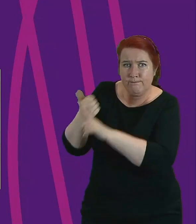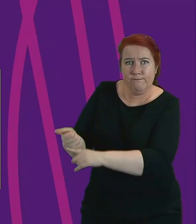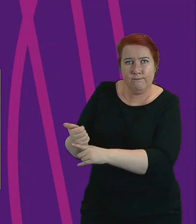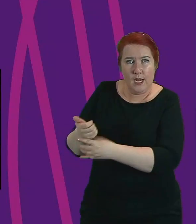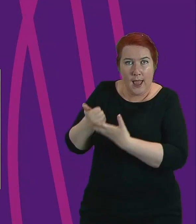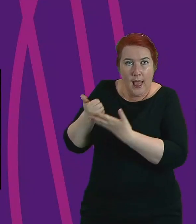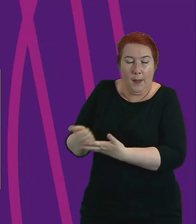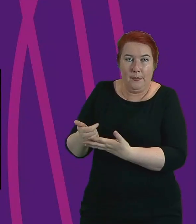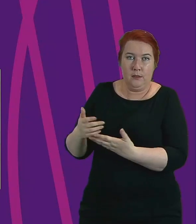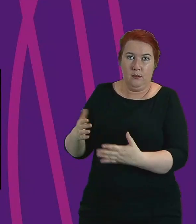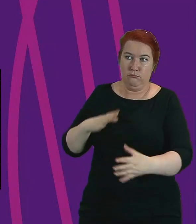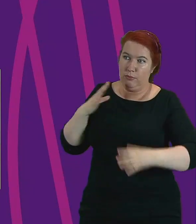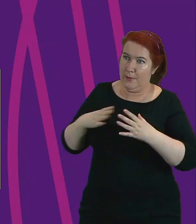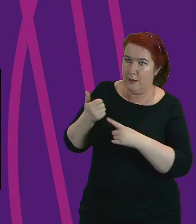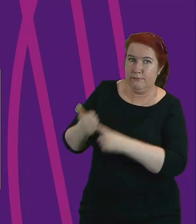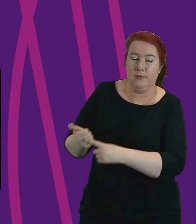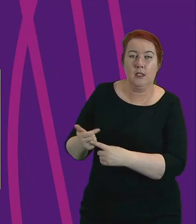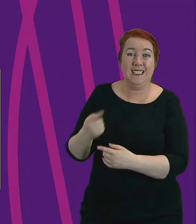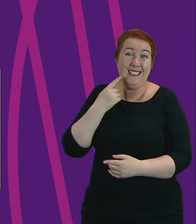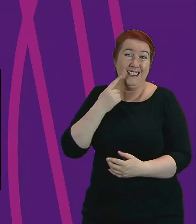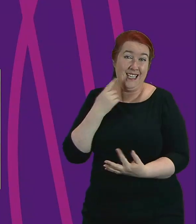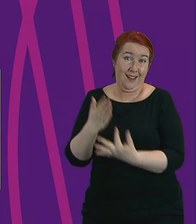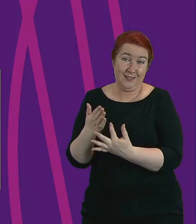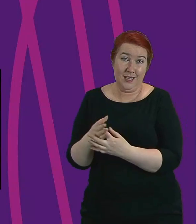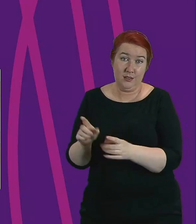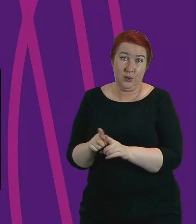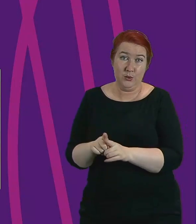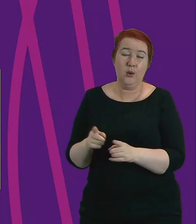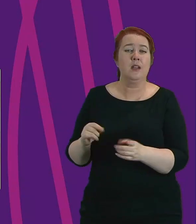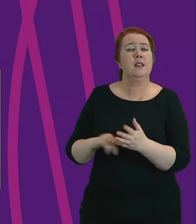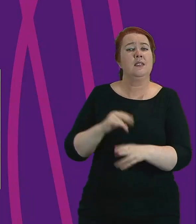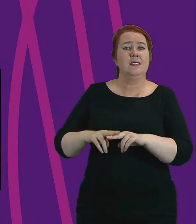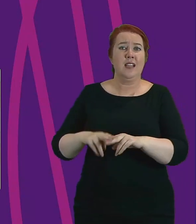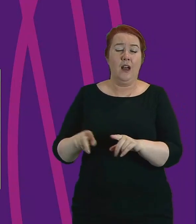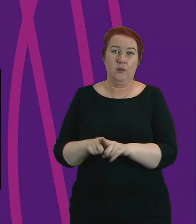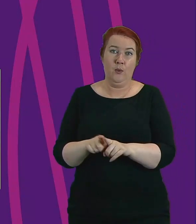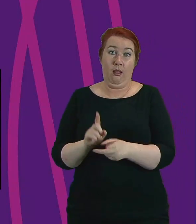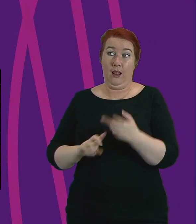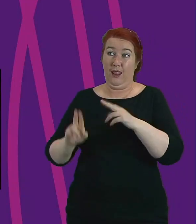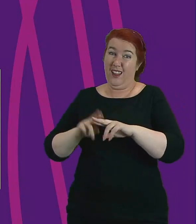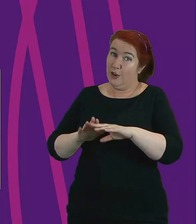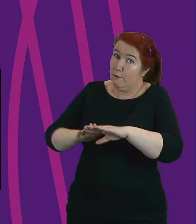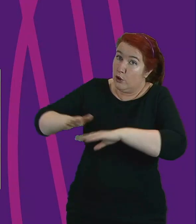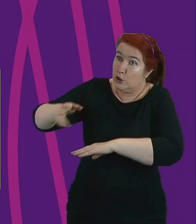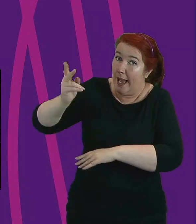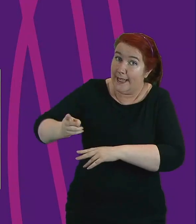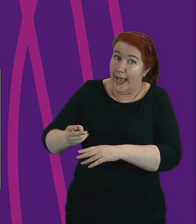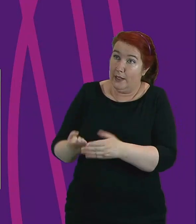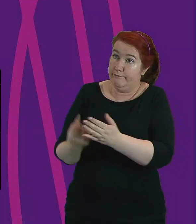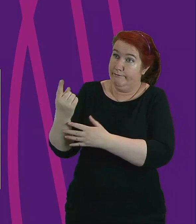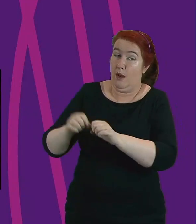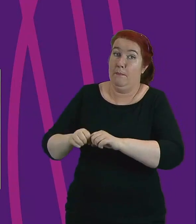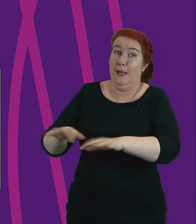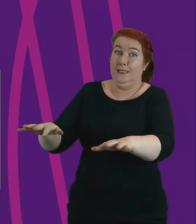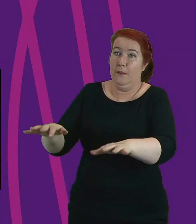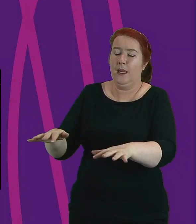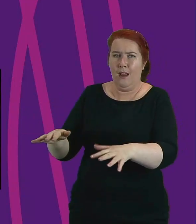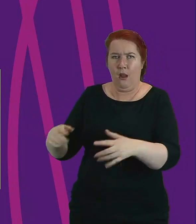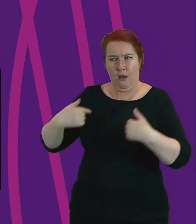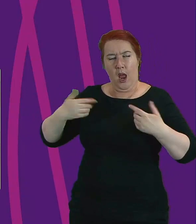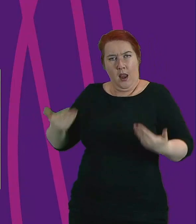can access it easily. Staff also need a guarantee that, given the likelihood of a future pandemic, proper planning is taking